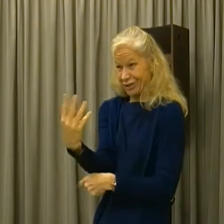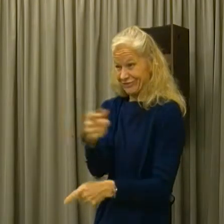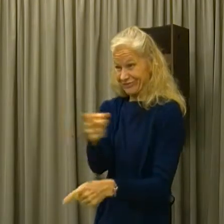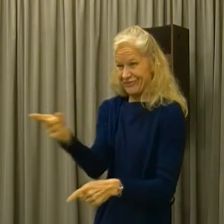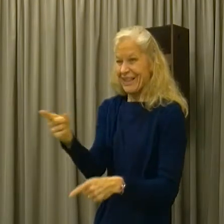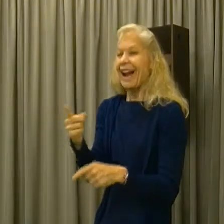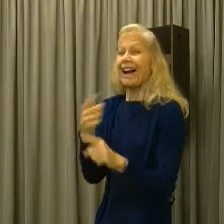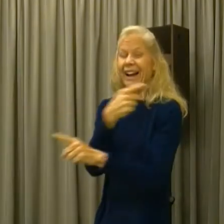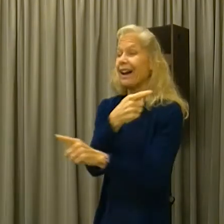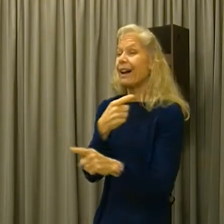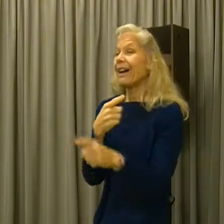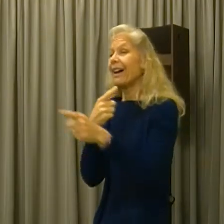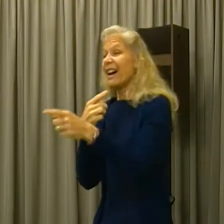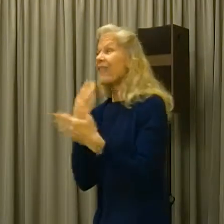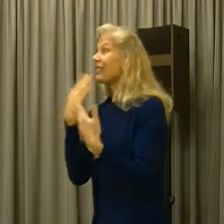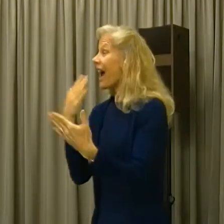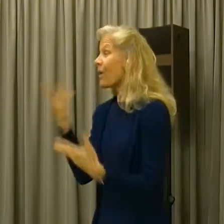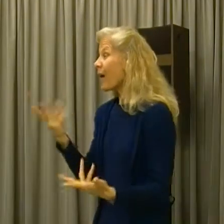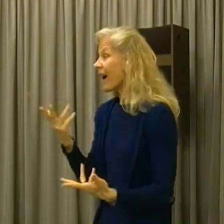the glass. Yes.